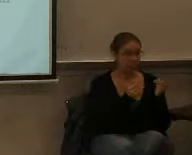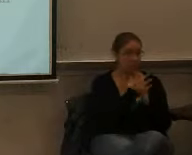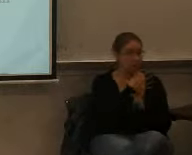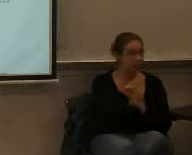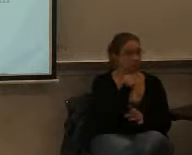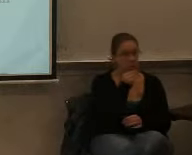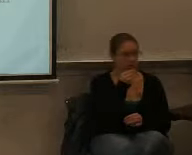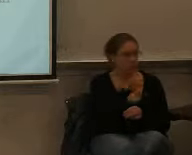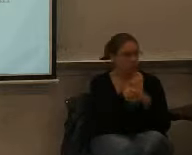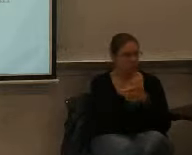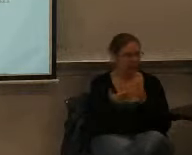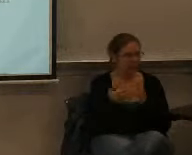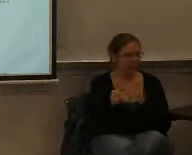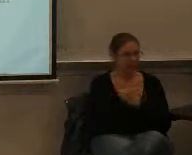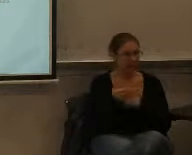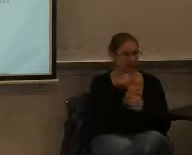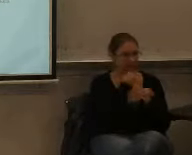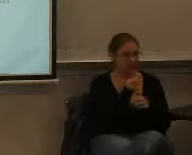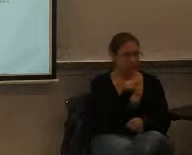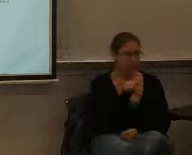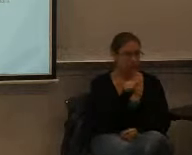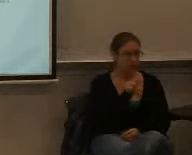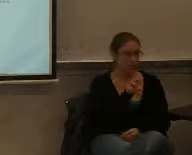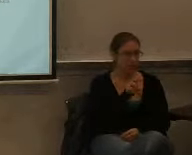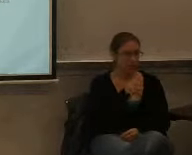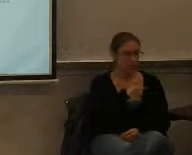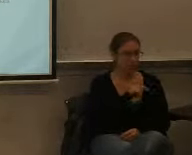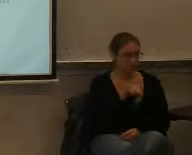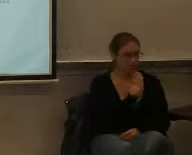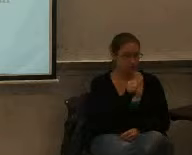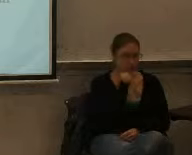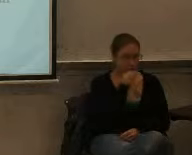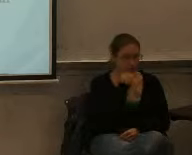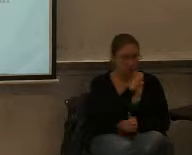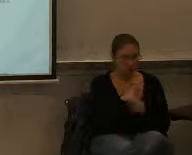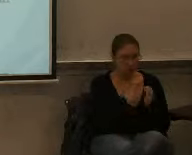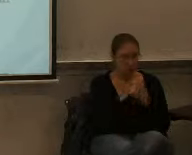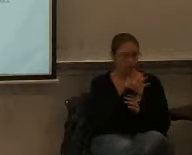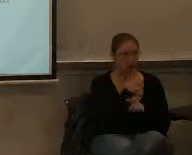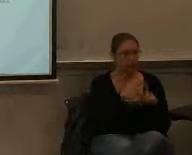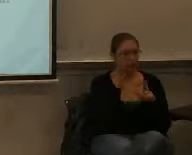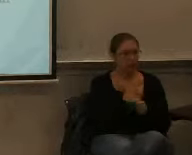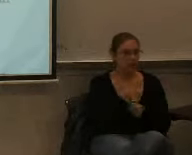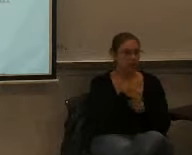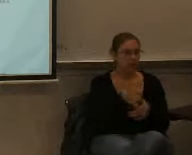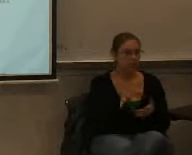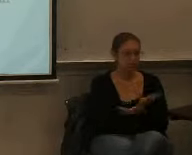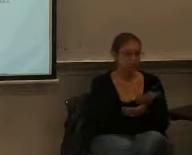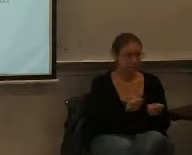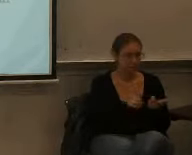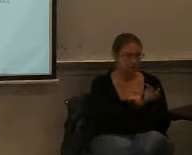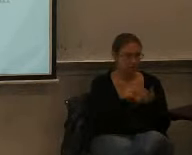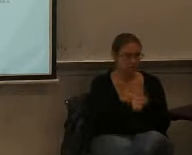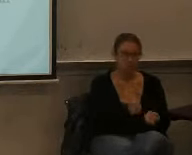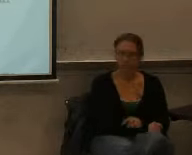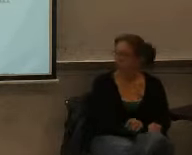thing. So anything that eats macrophytes won't eat the whole plant, but they'll cause damage to it.